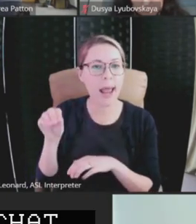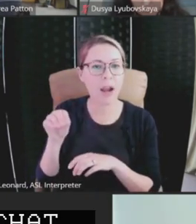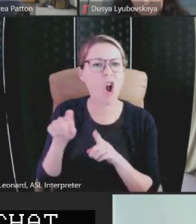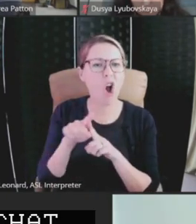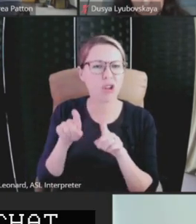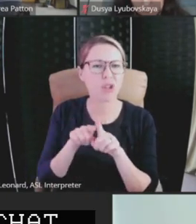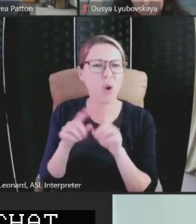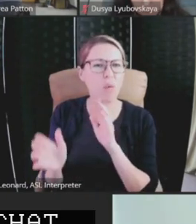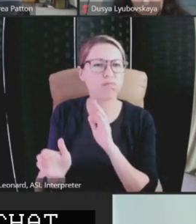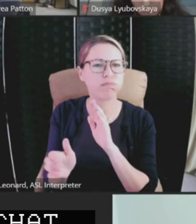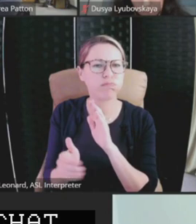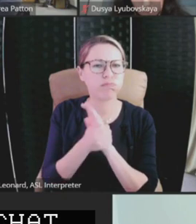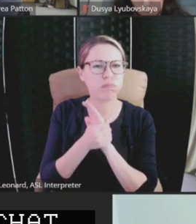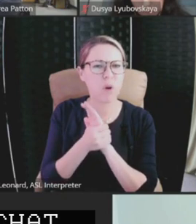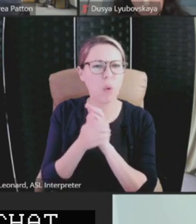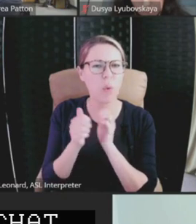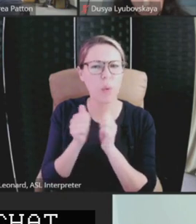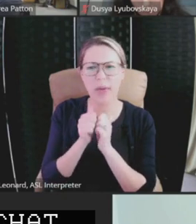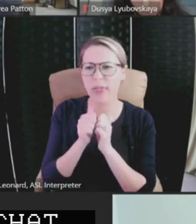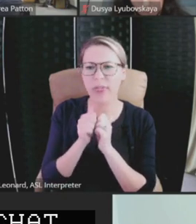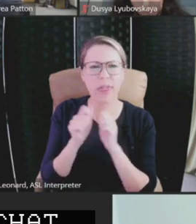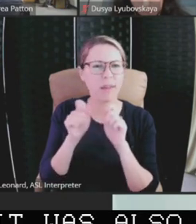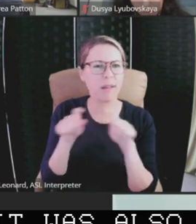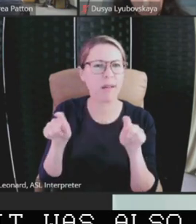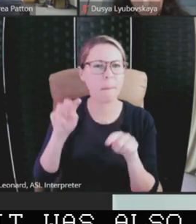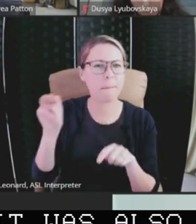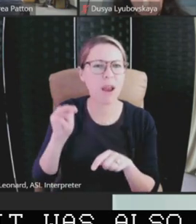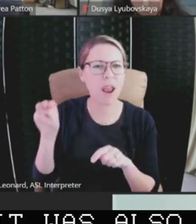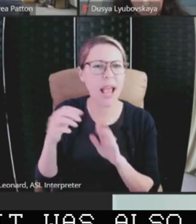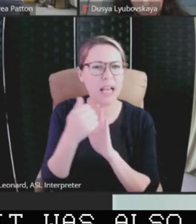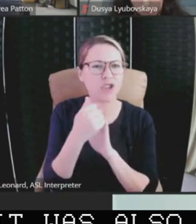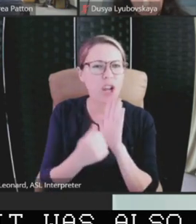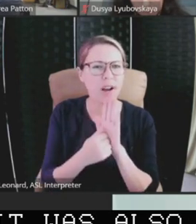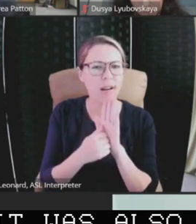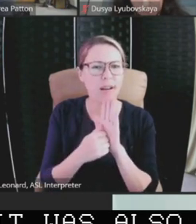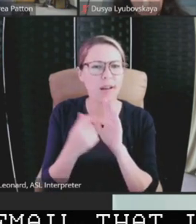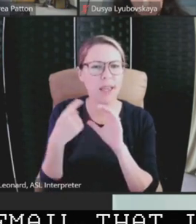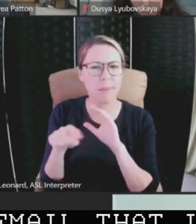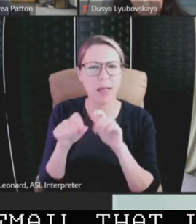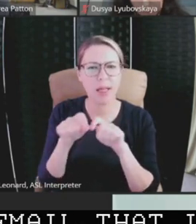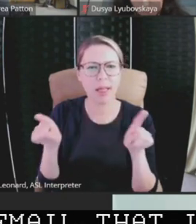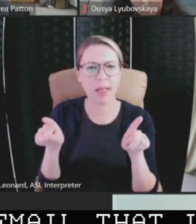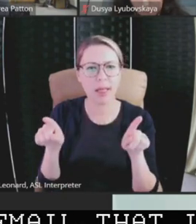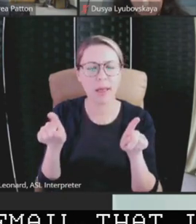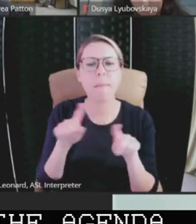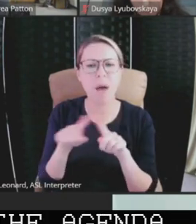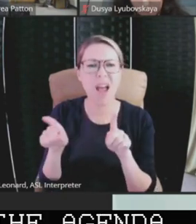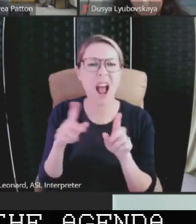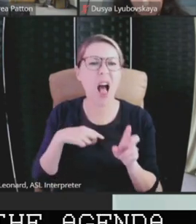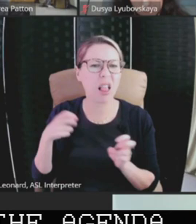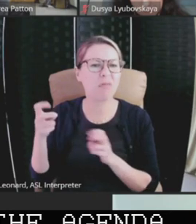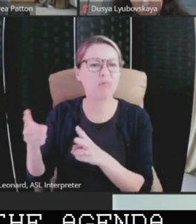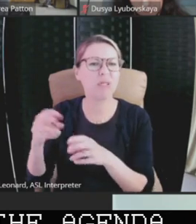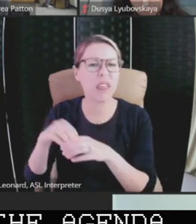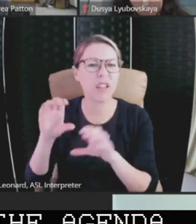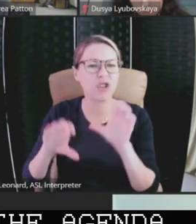the email that I sent on Monday with the agenda, but let me drop a link in the chat.